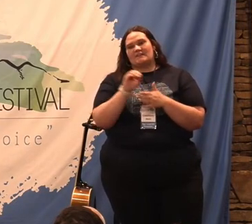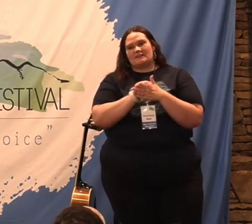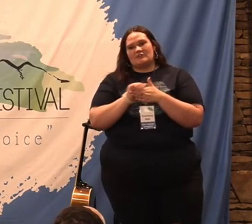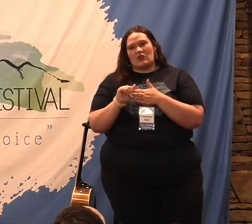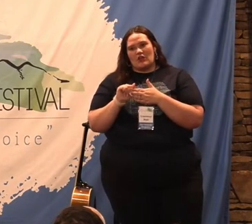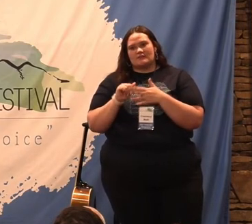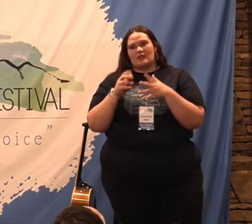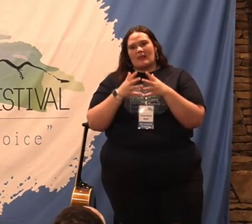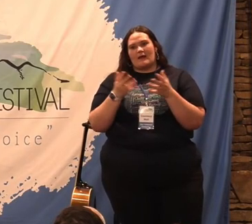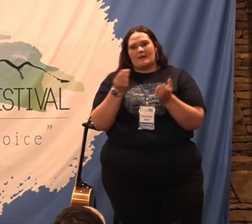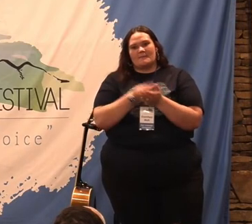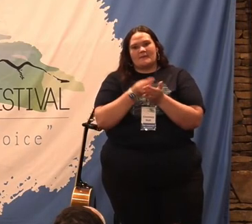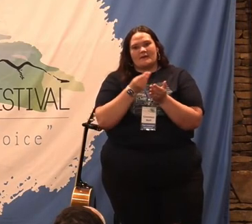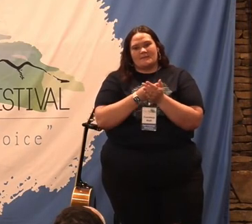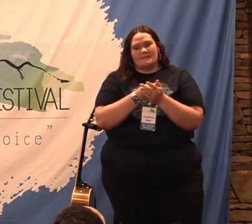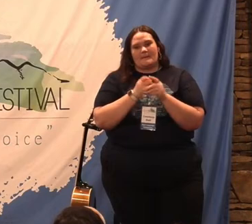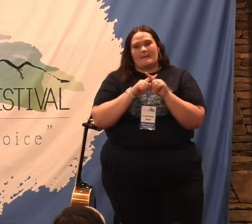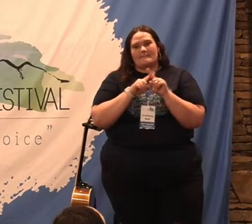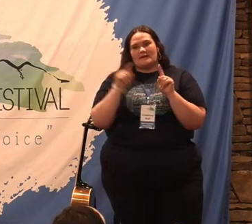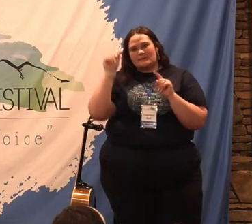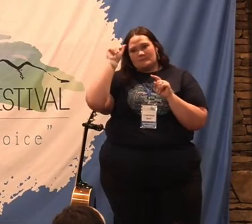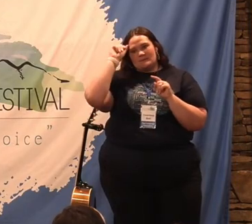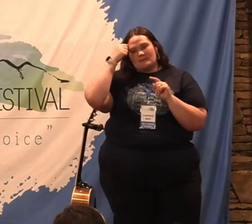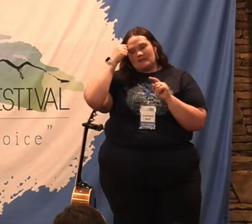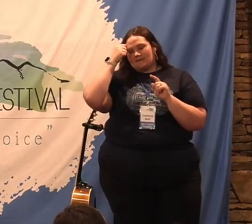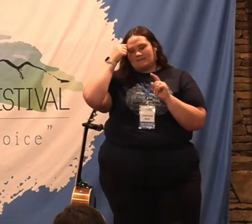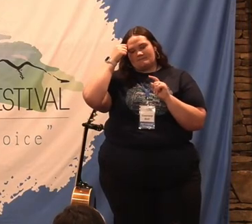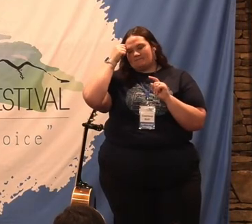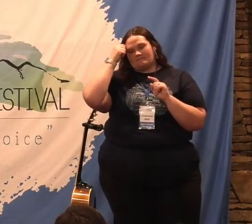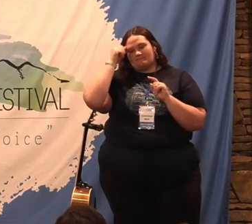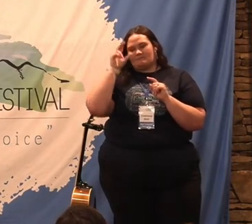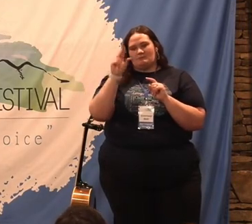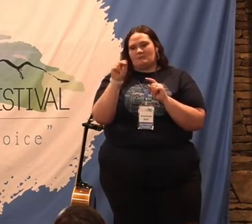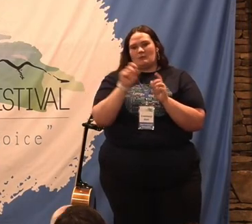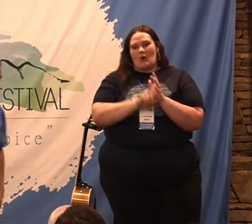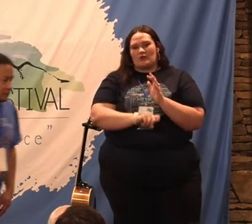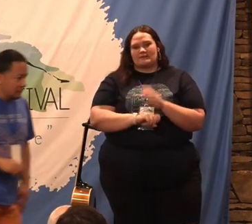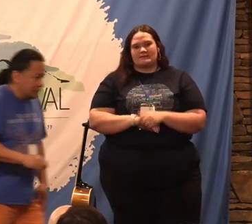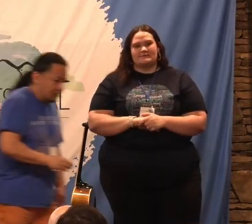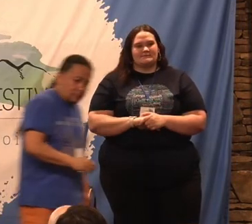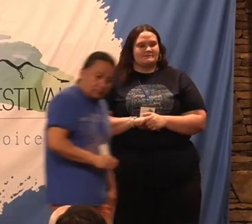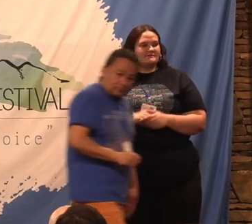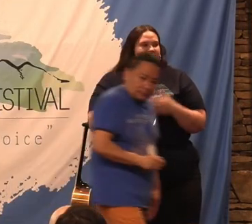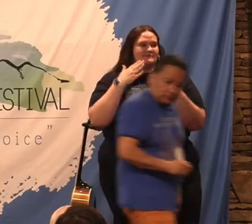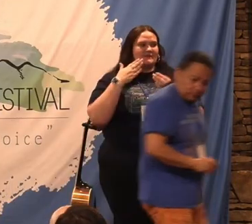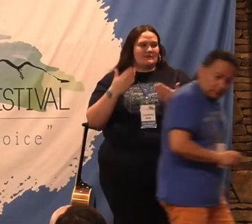money, but memories are priceless. Thank you.